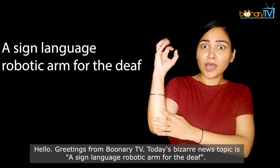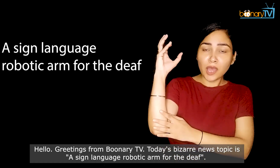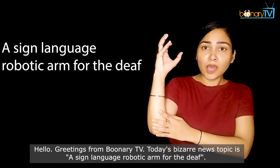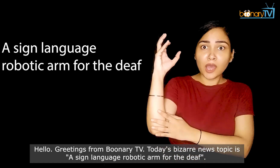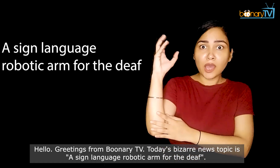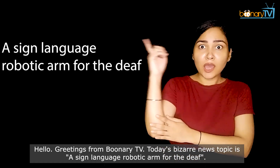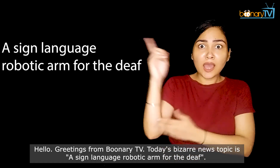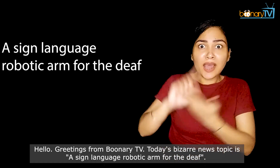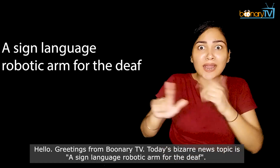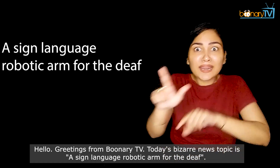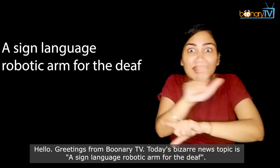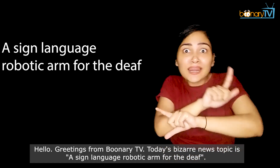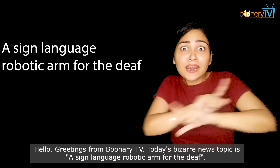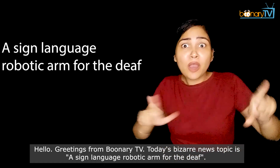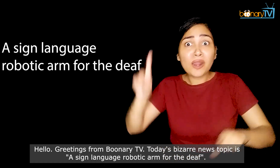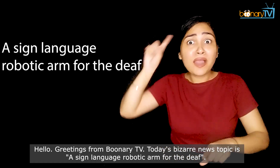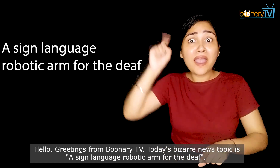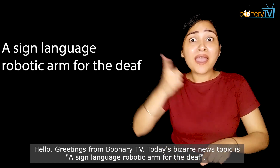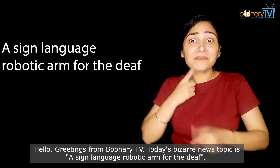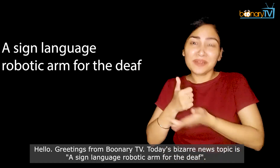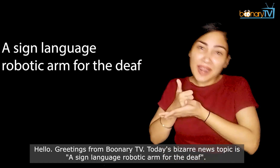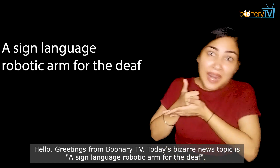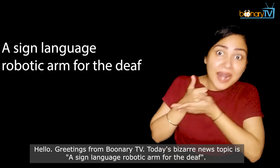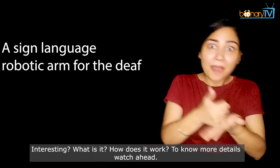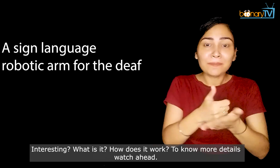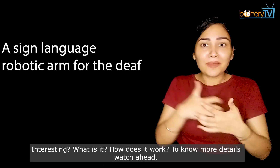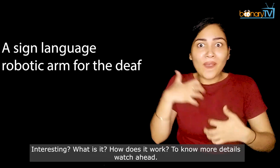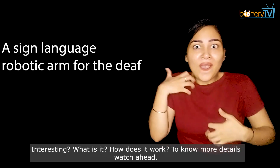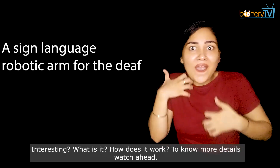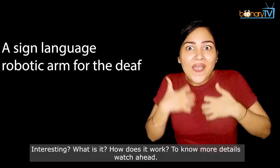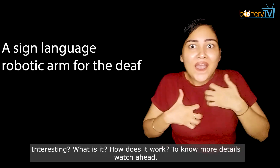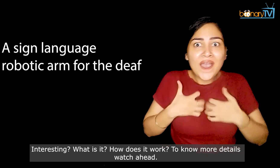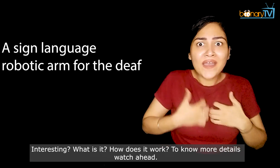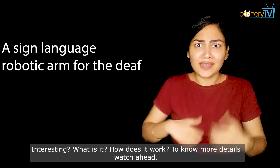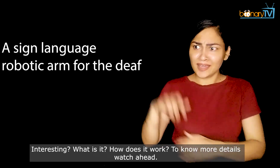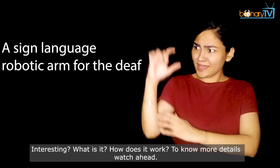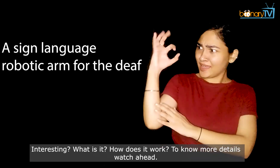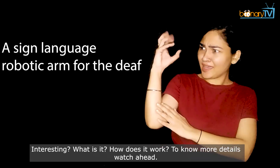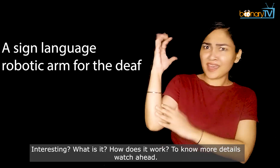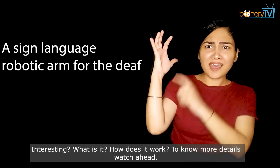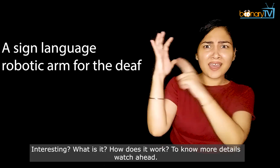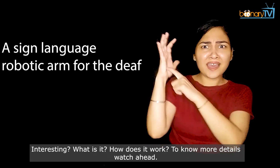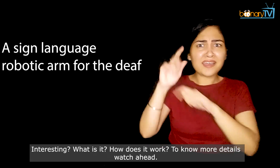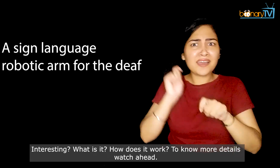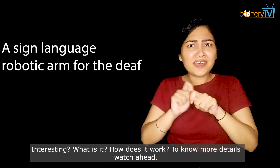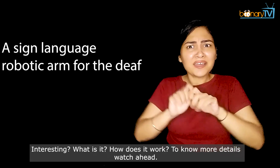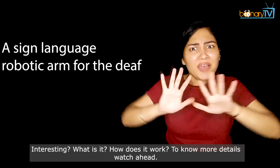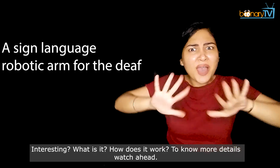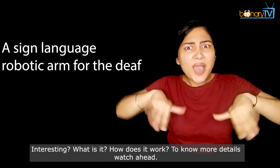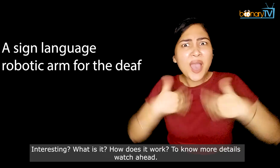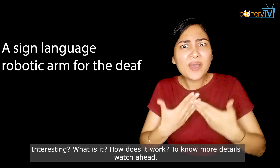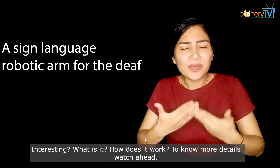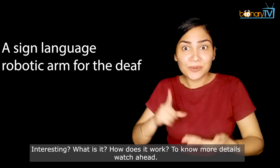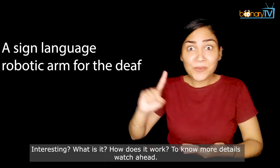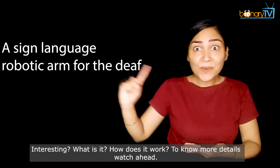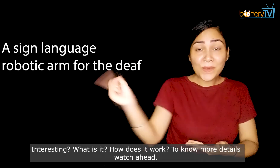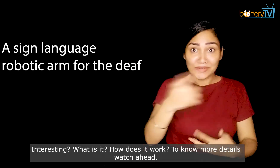robotic arm for the deaf. Interesting? What is it? How does it work? To know